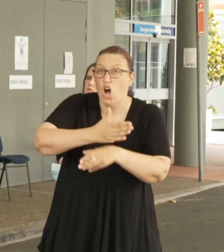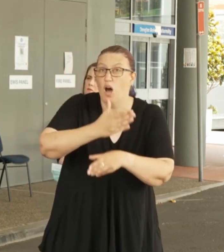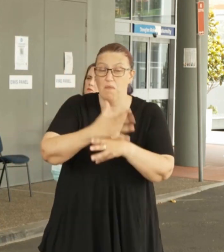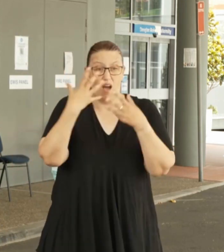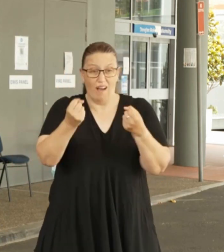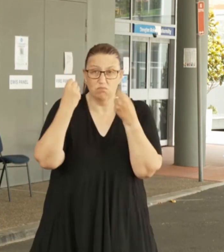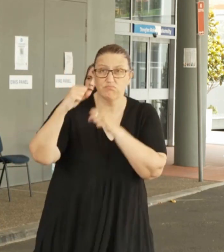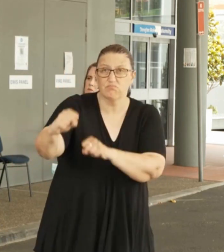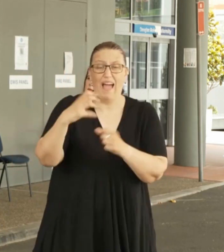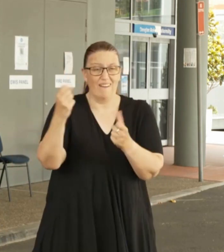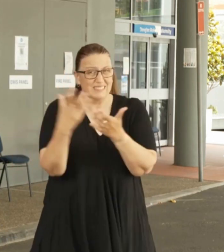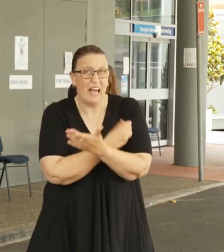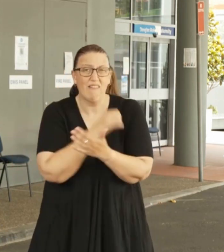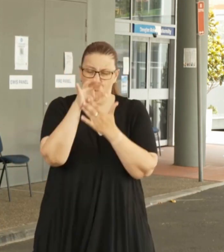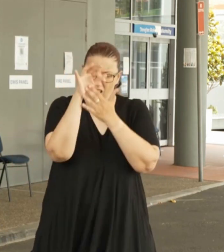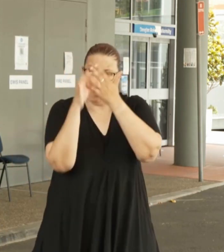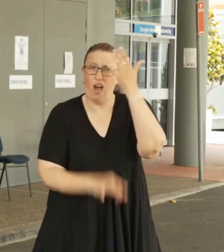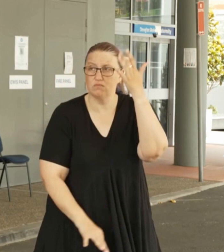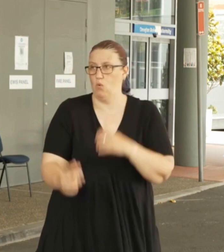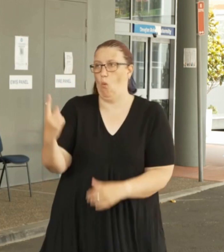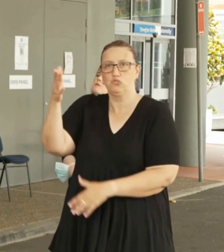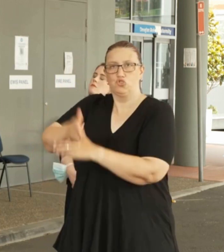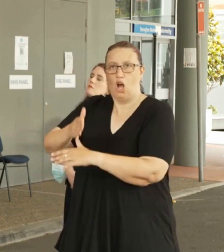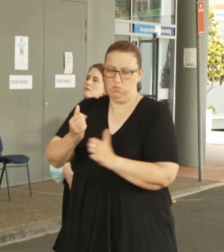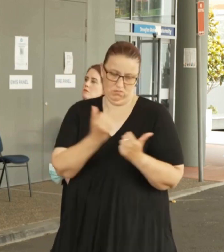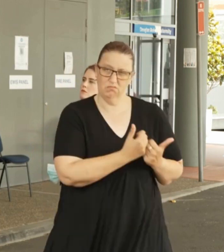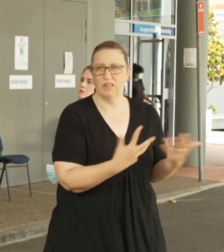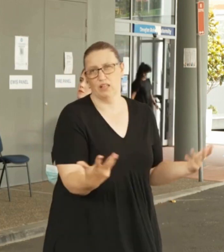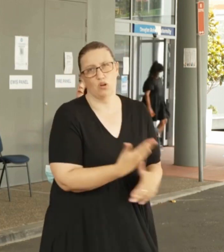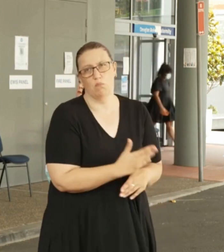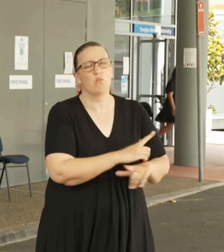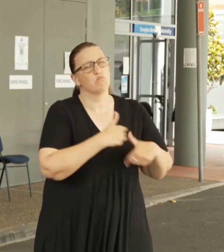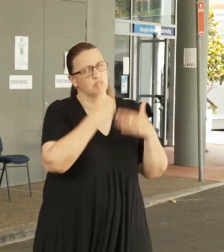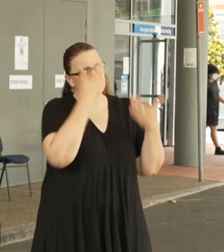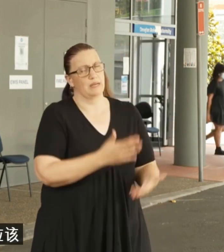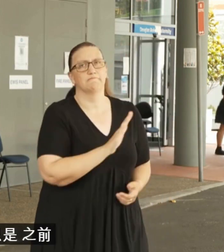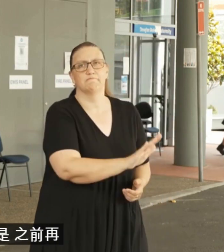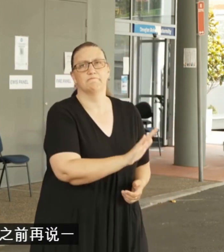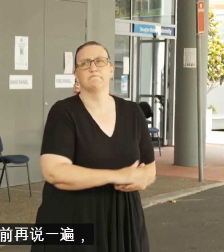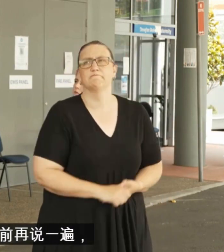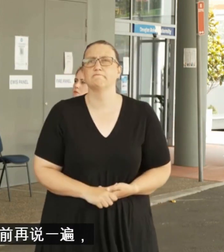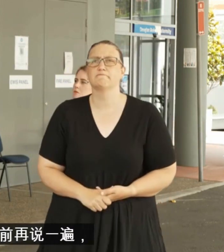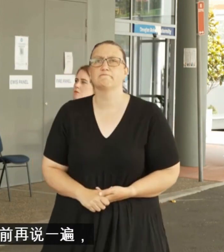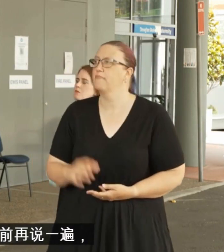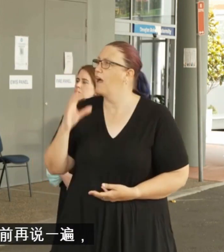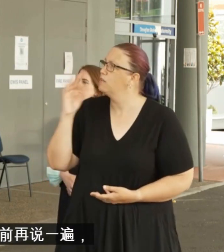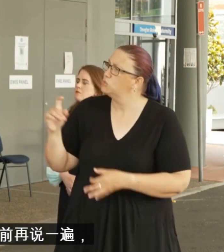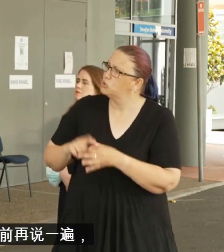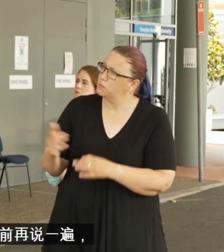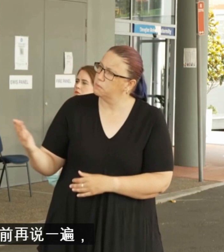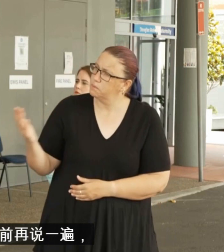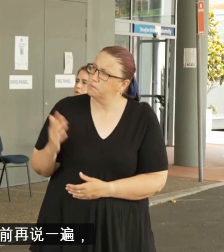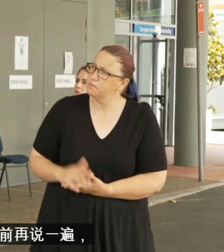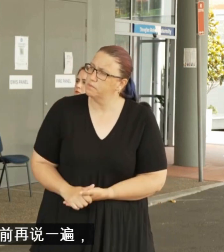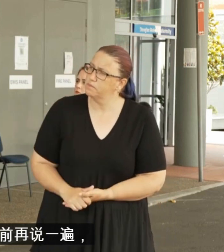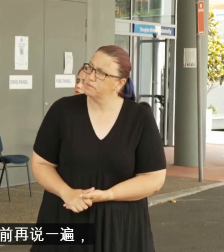down that particular path. Ursula. You previously called for a 3-month window on the booster. Sorry, I should just say it again. Previously called